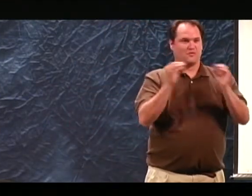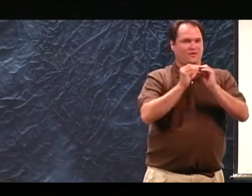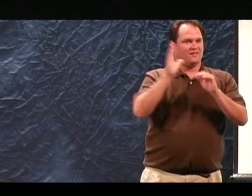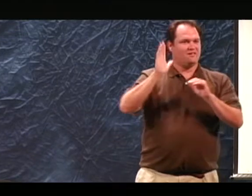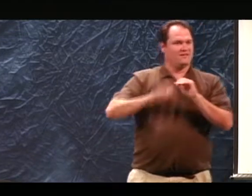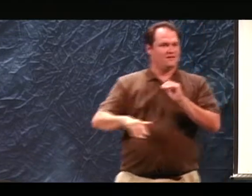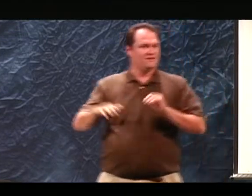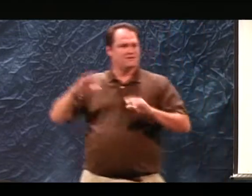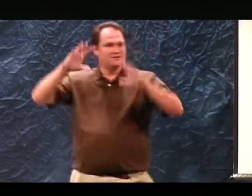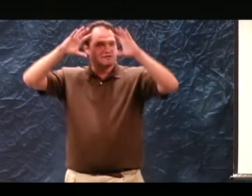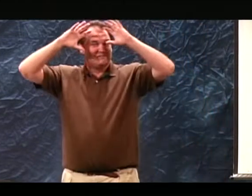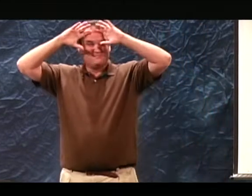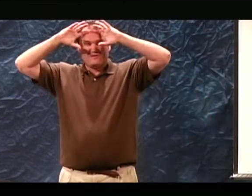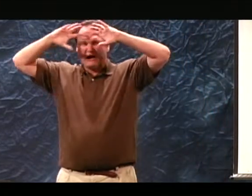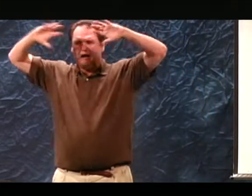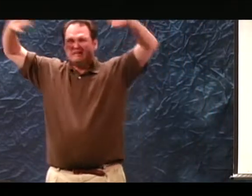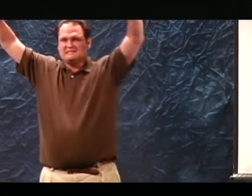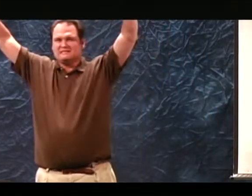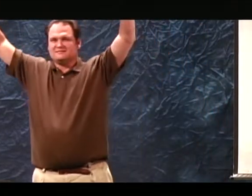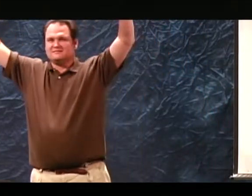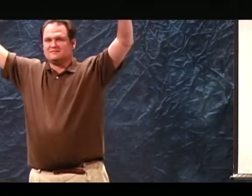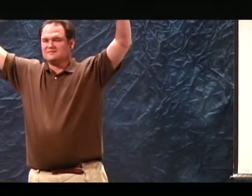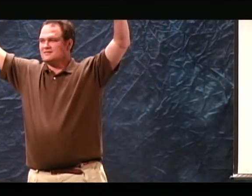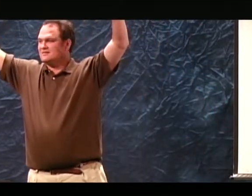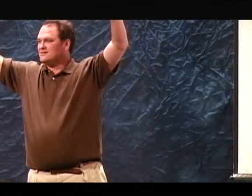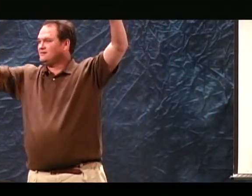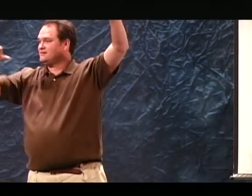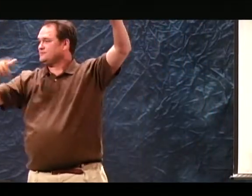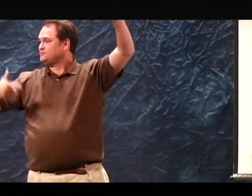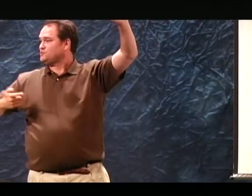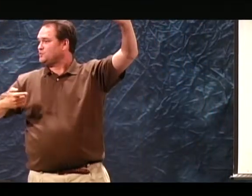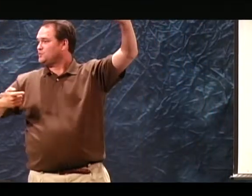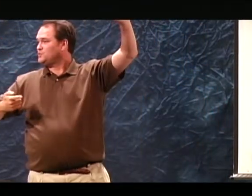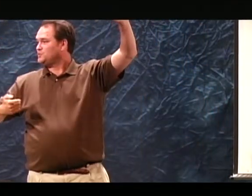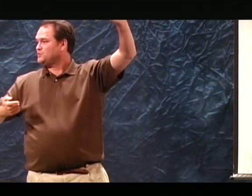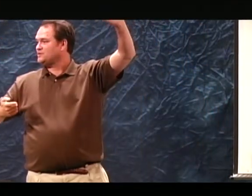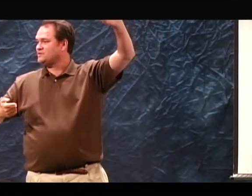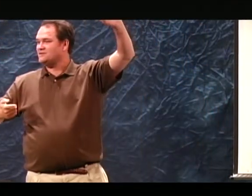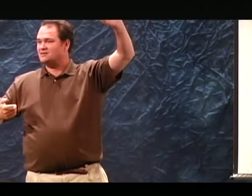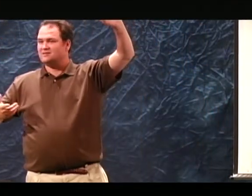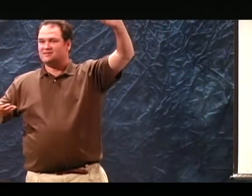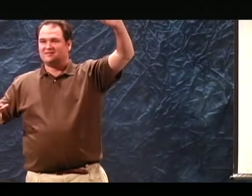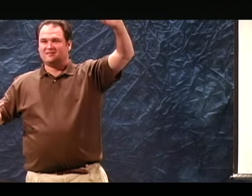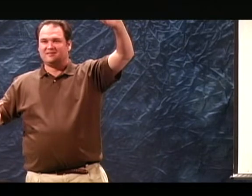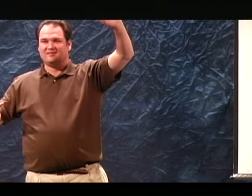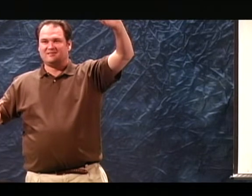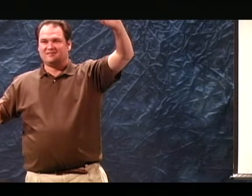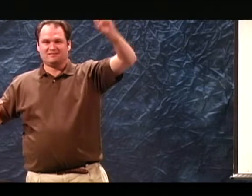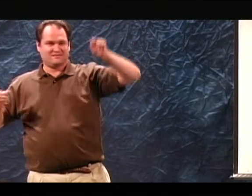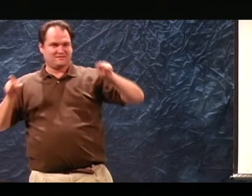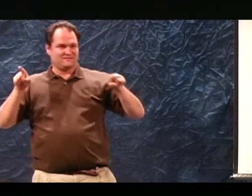and we would have thought the president has was so much more important than those garbage products